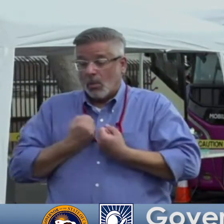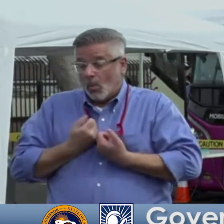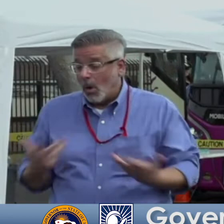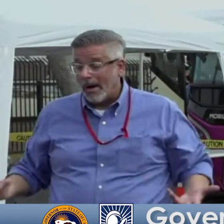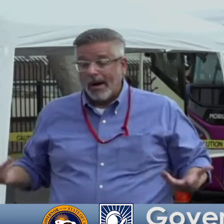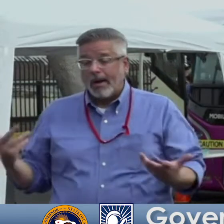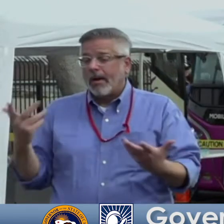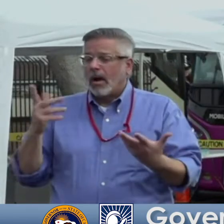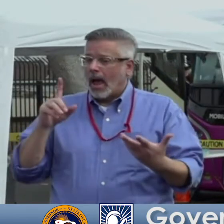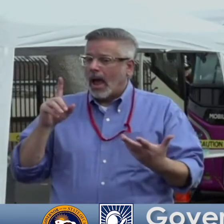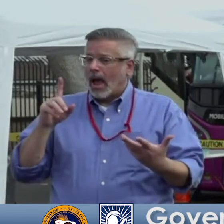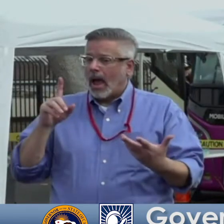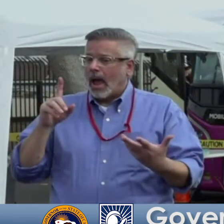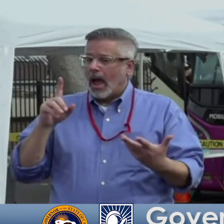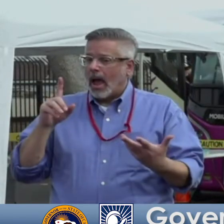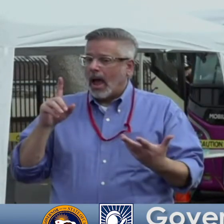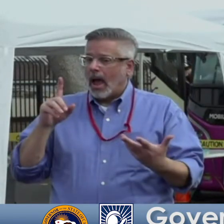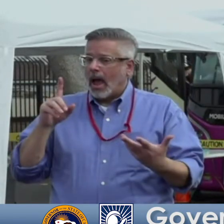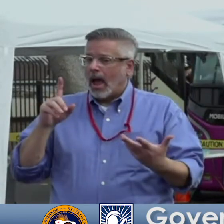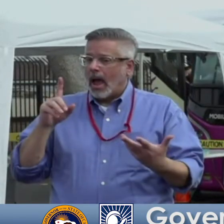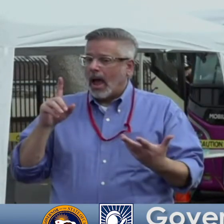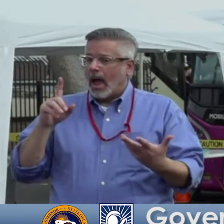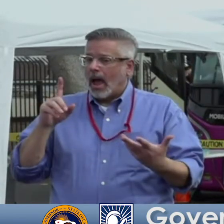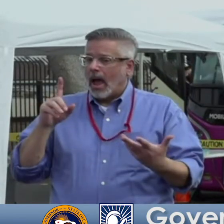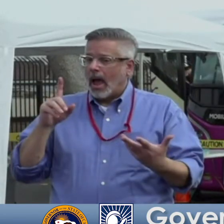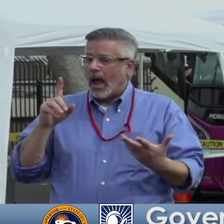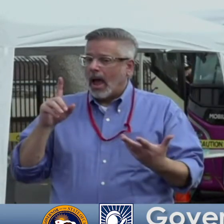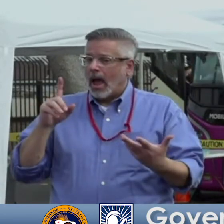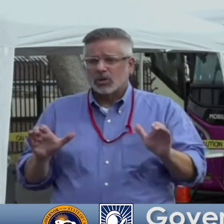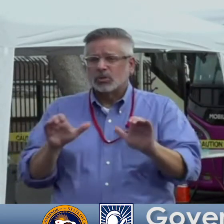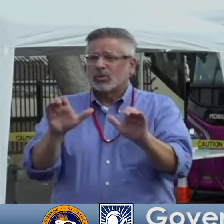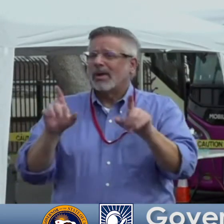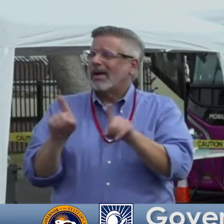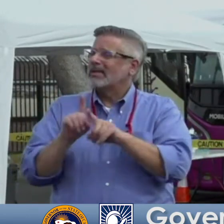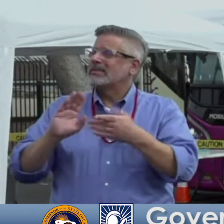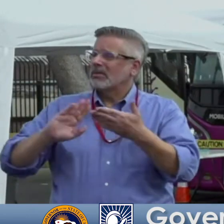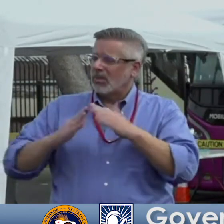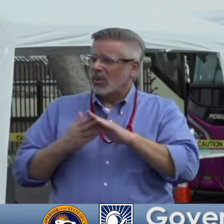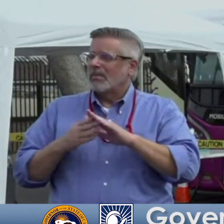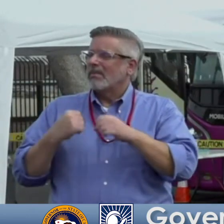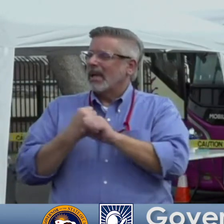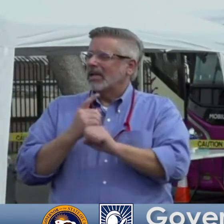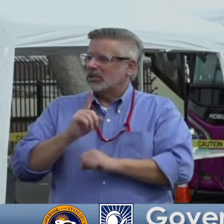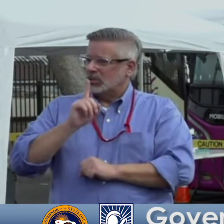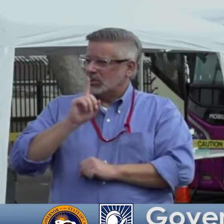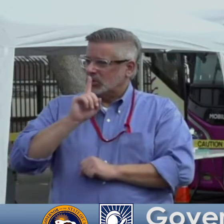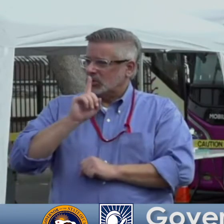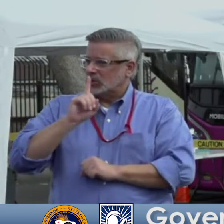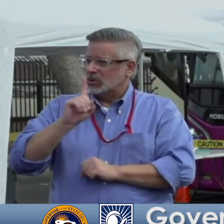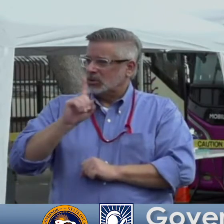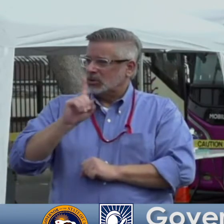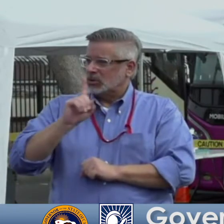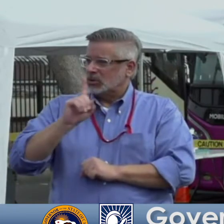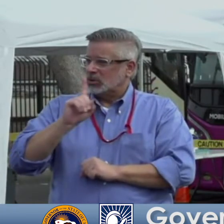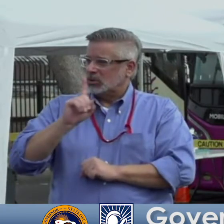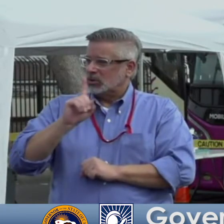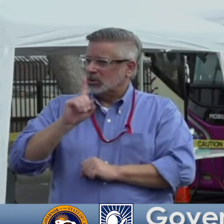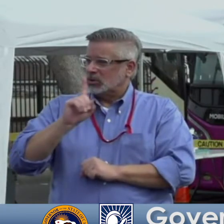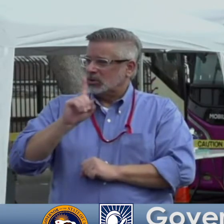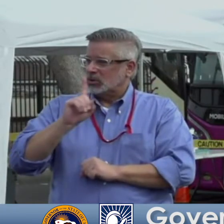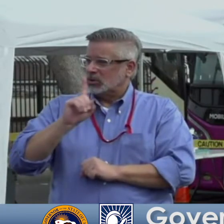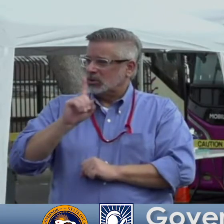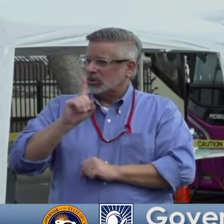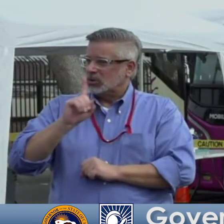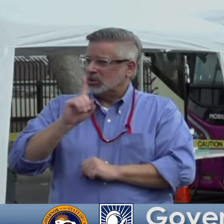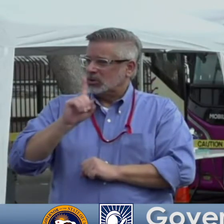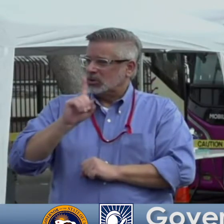the kind of support they need, and everything we can do as a community to make sure that capacity is there for